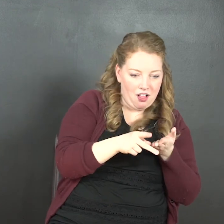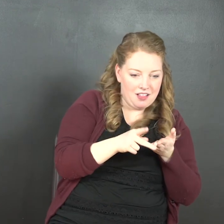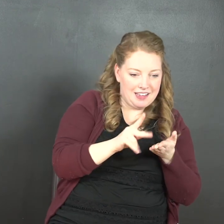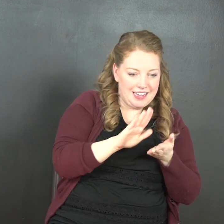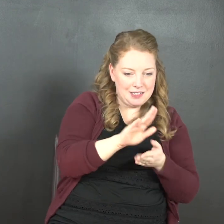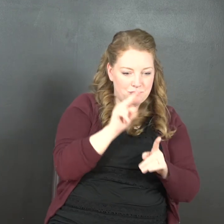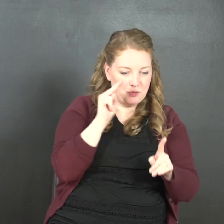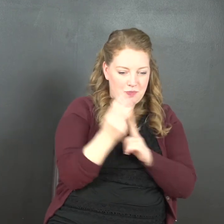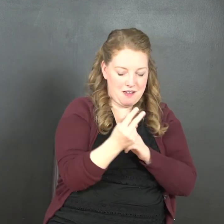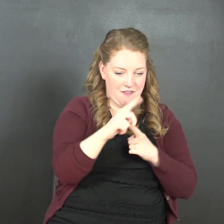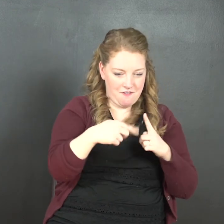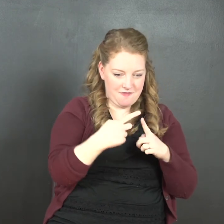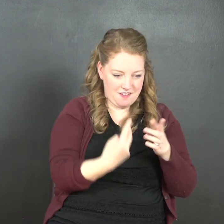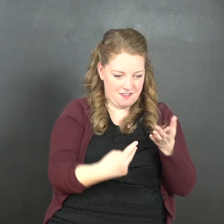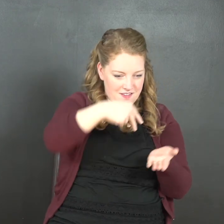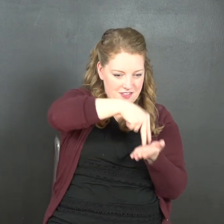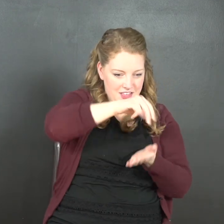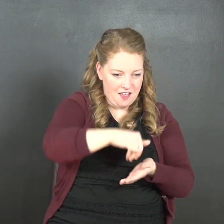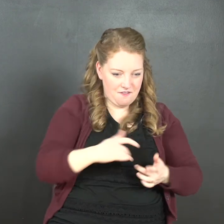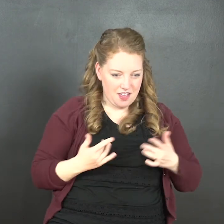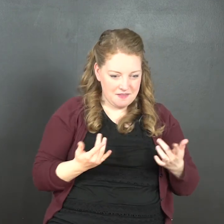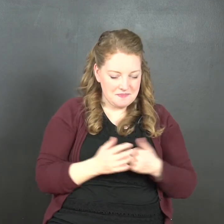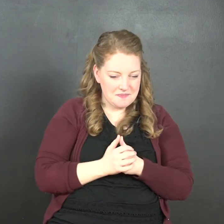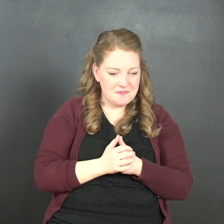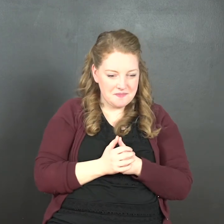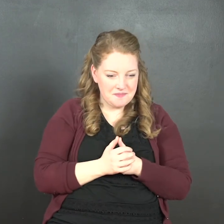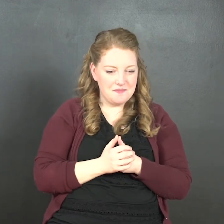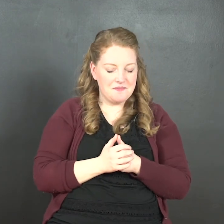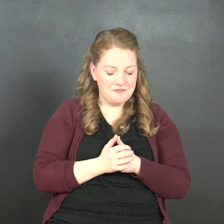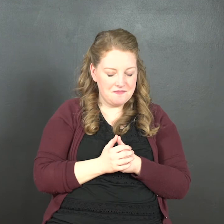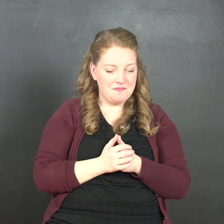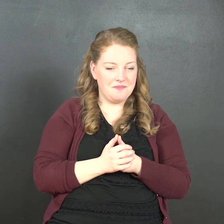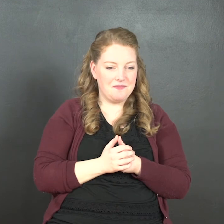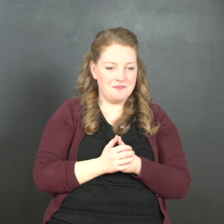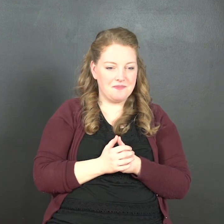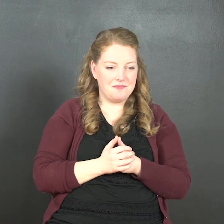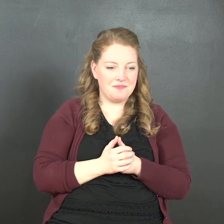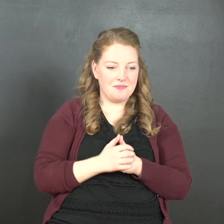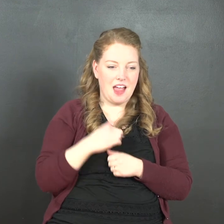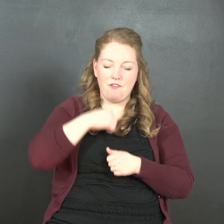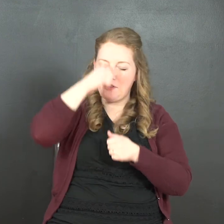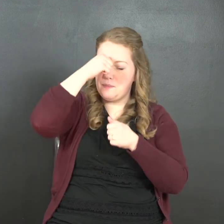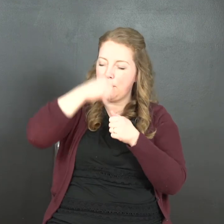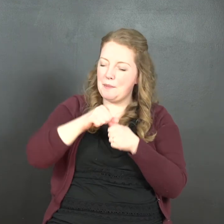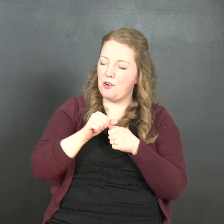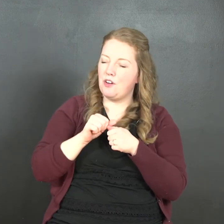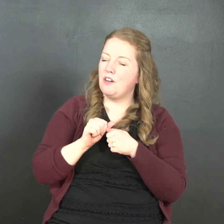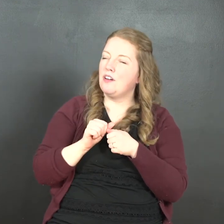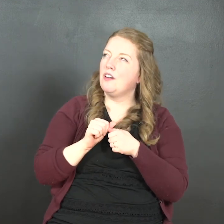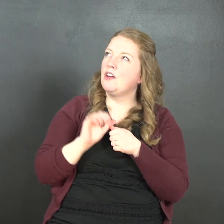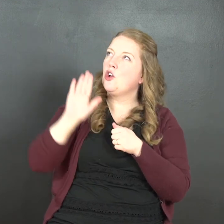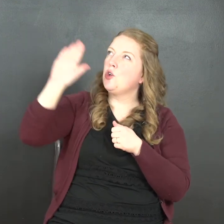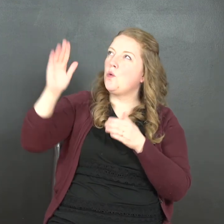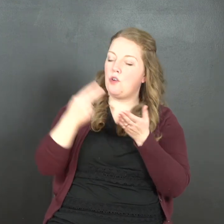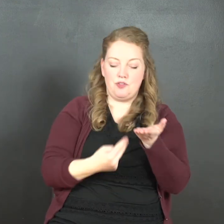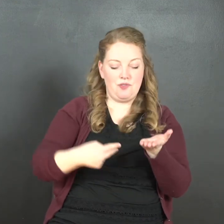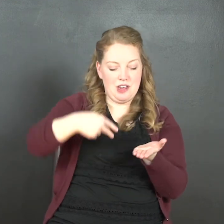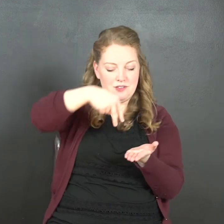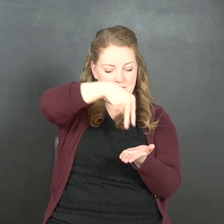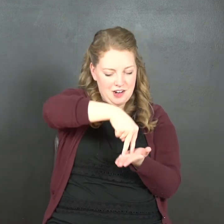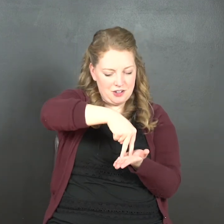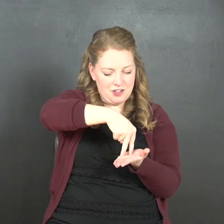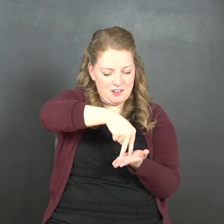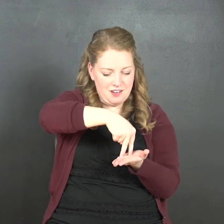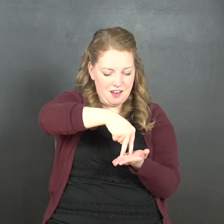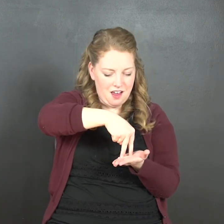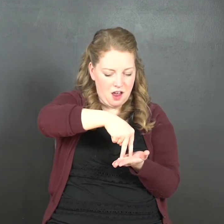as I'm reminded of the fact that your resurrection just illustrates the fact that this life is not all that there is and that we have hope even